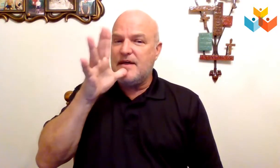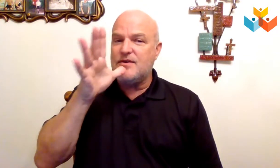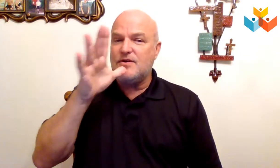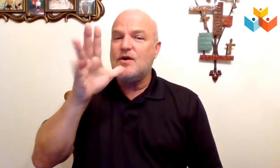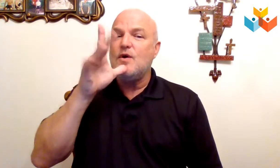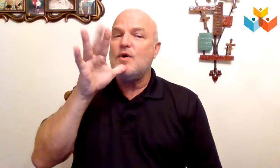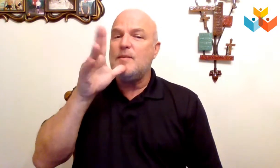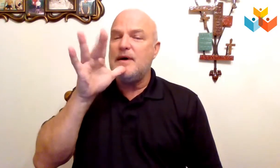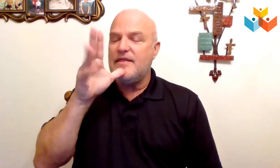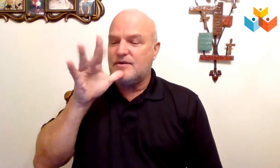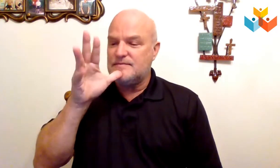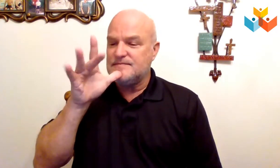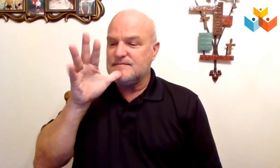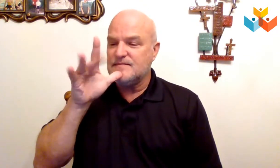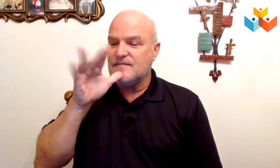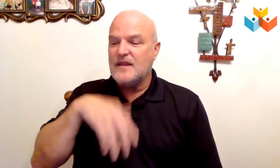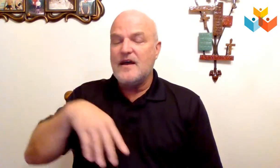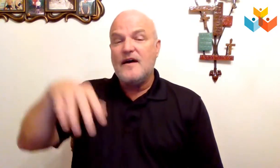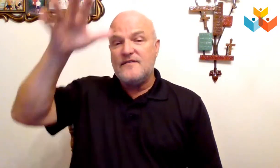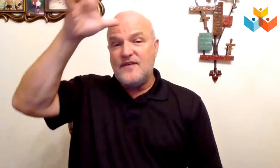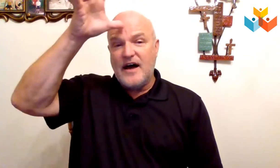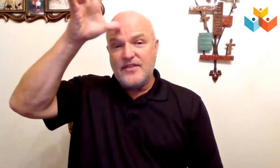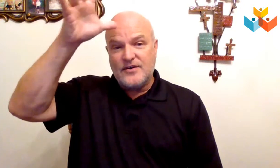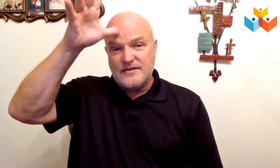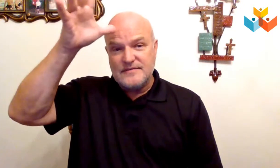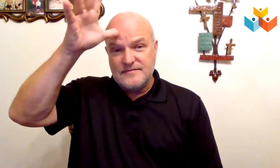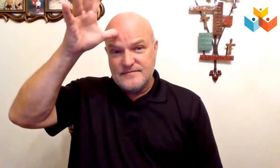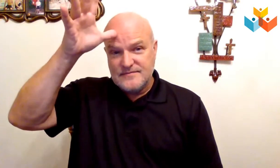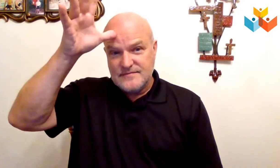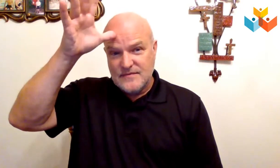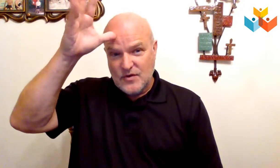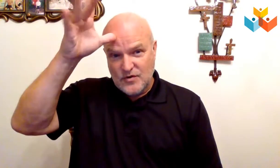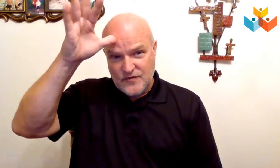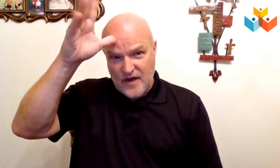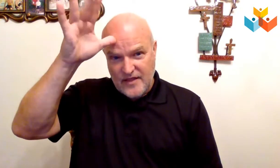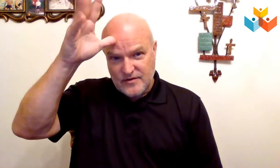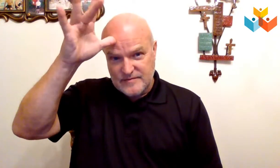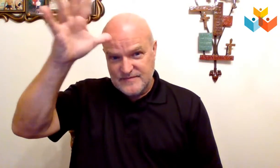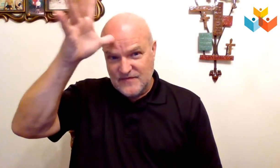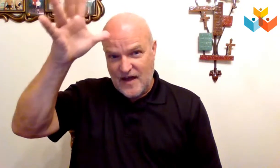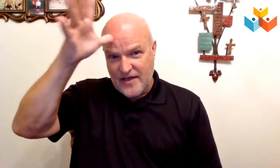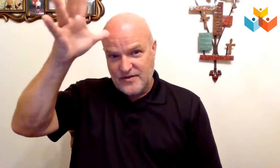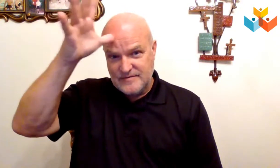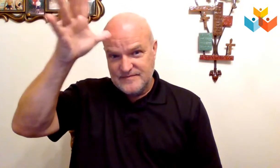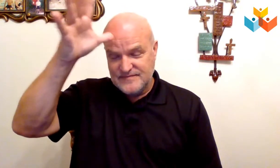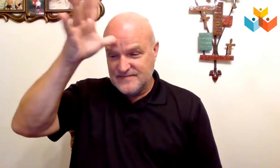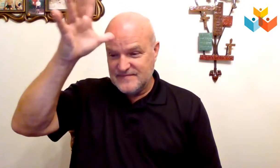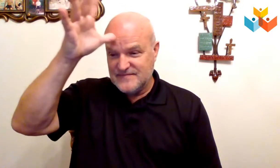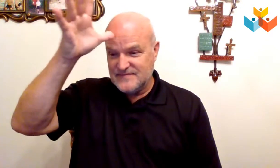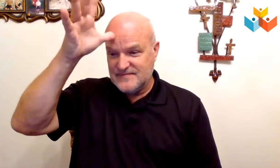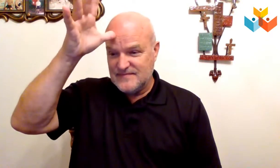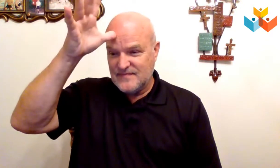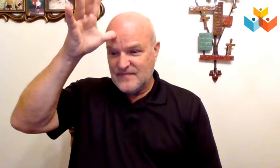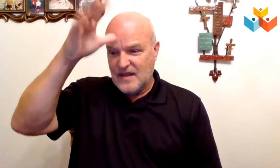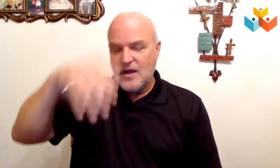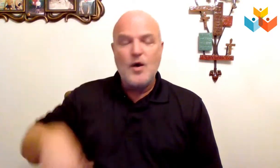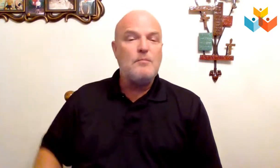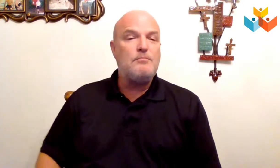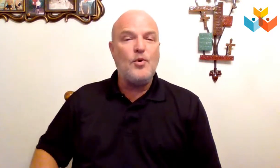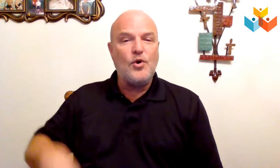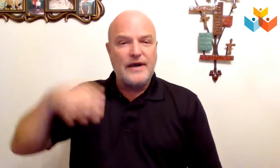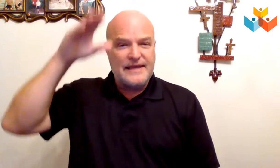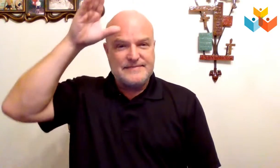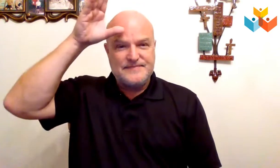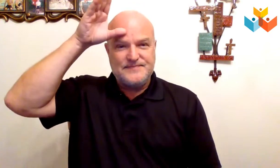or mother. Either one, you see mother or mother. Father or father.